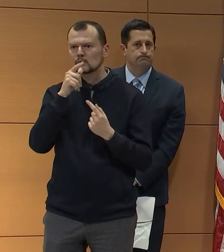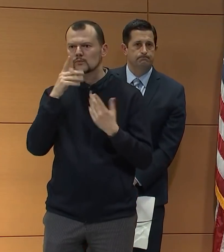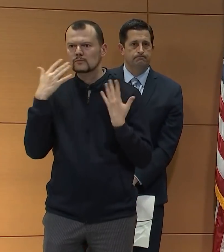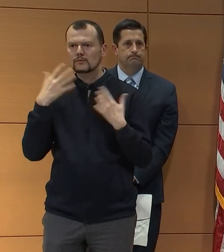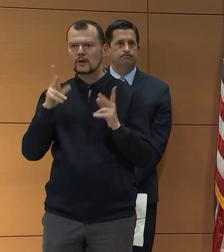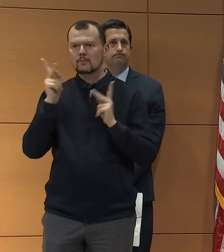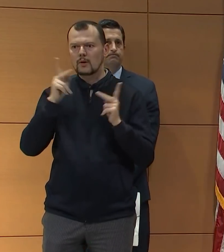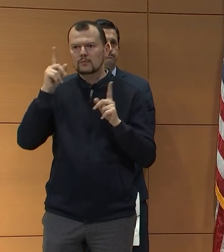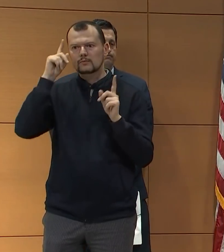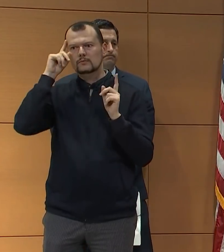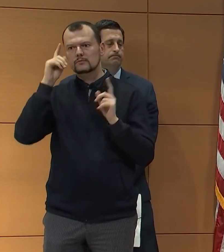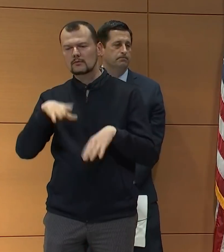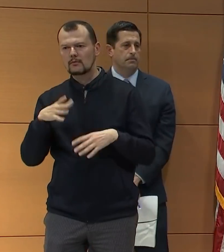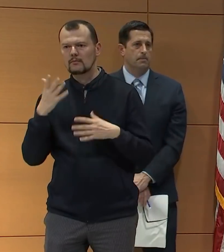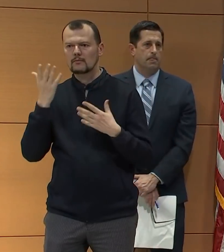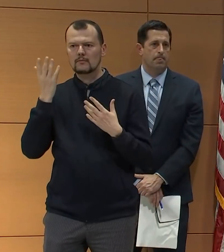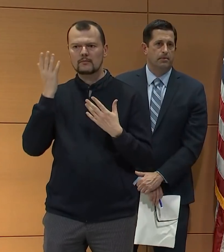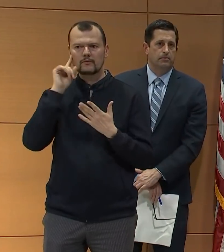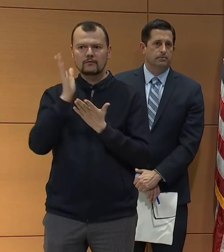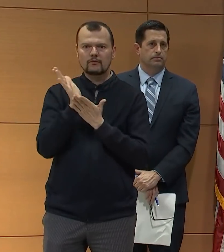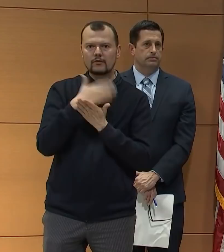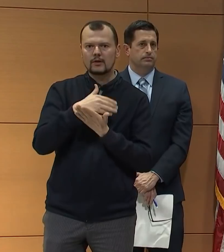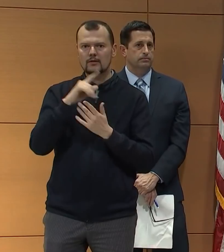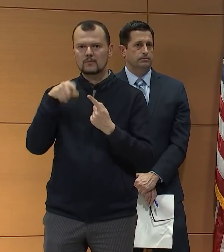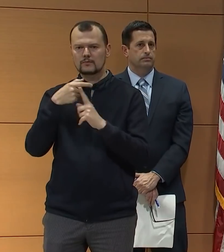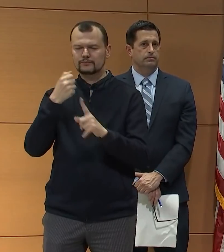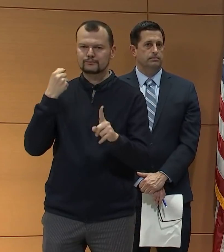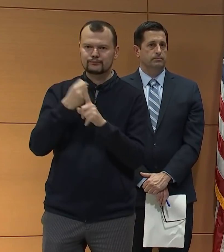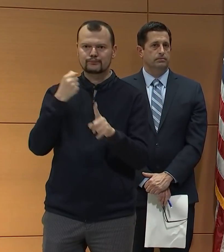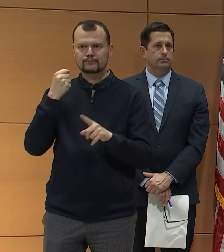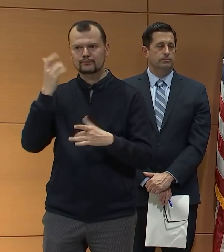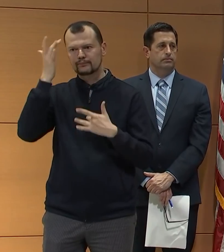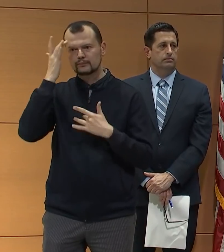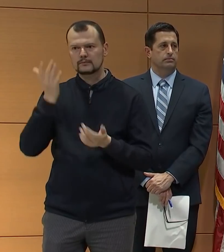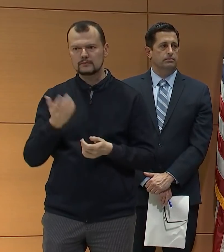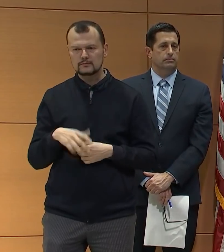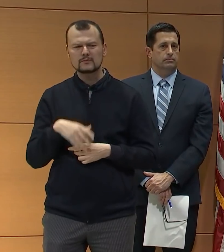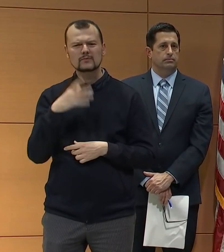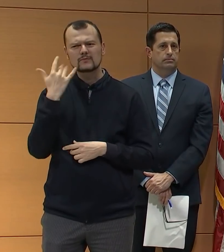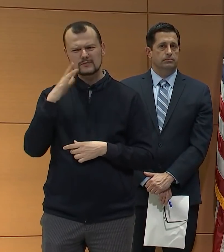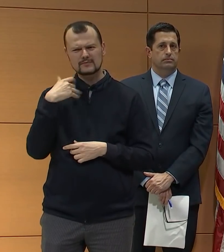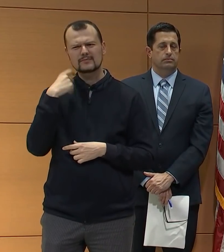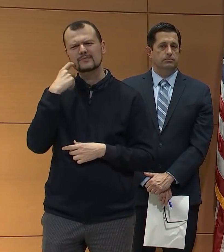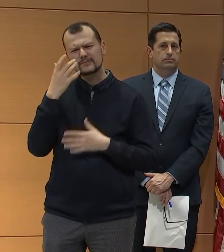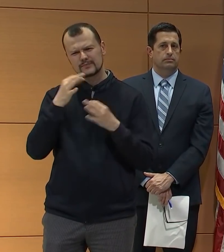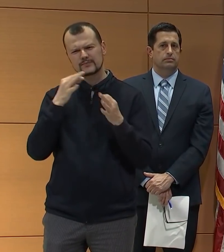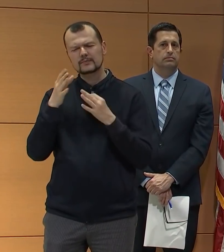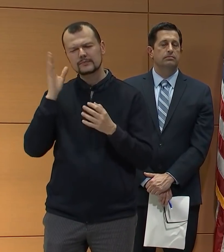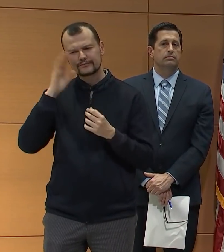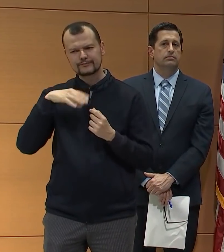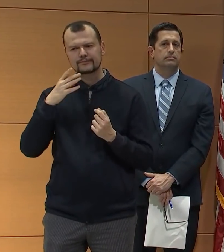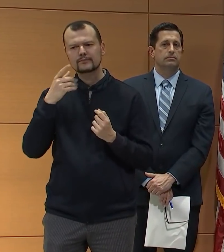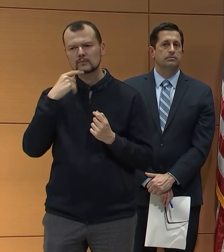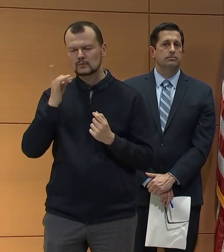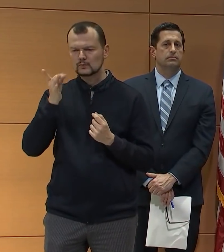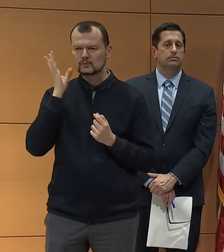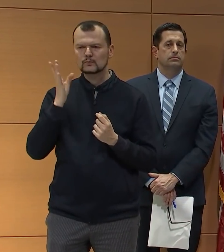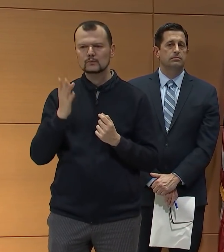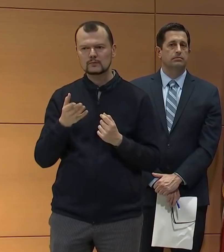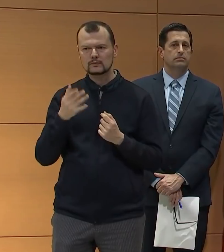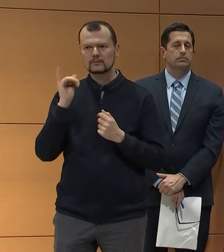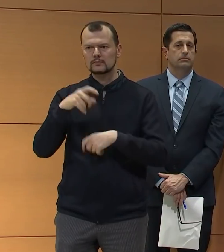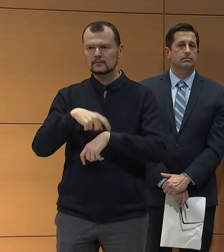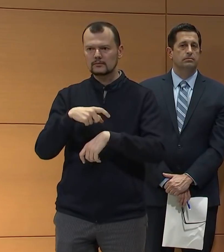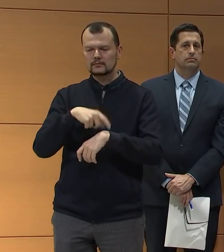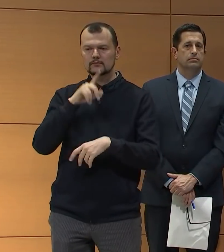Yeah, sure. So as I mentioned, these are obviously very trying times. And I think the strong